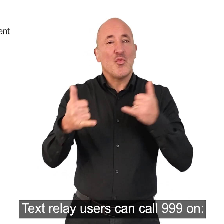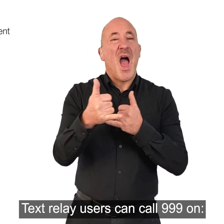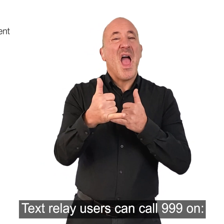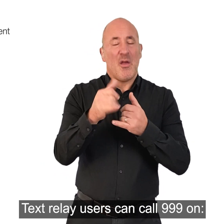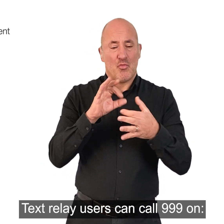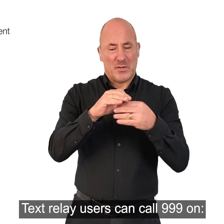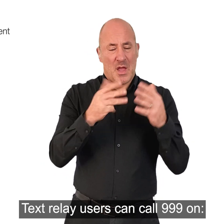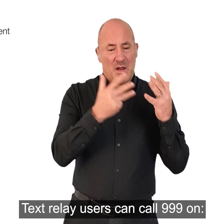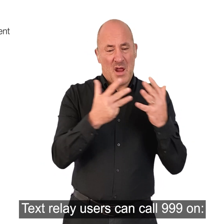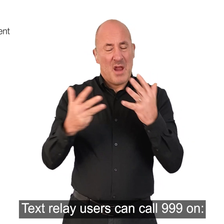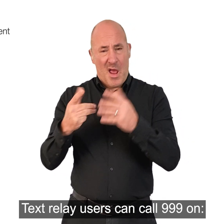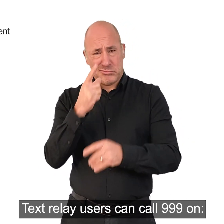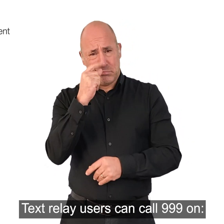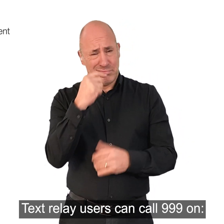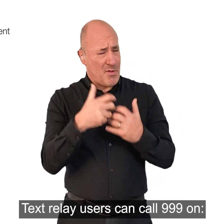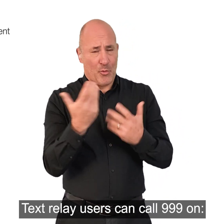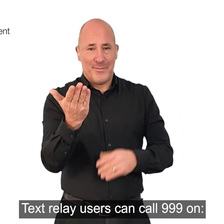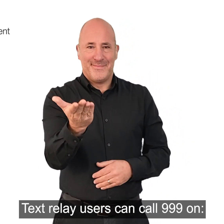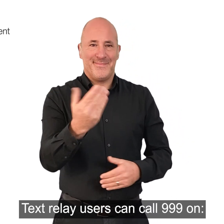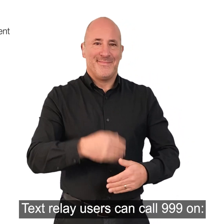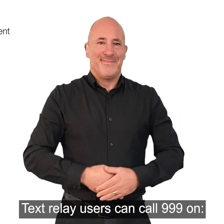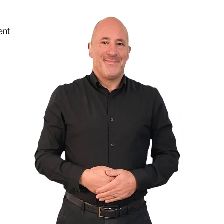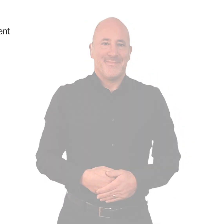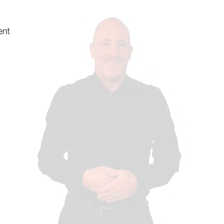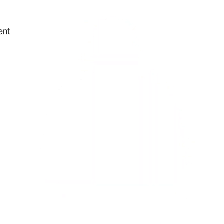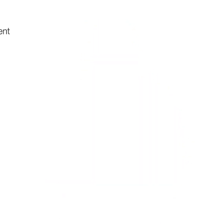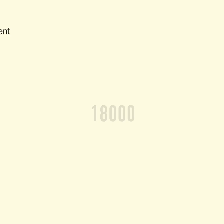Text relay users can call 999 on